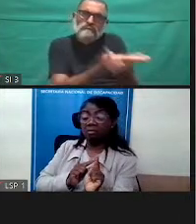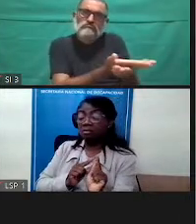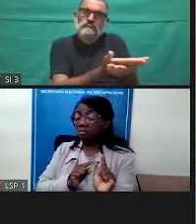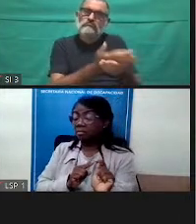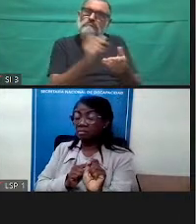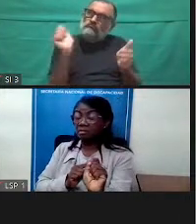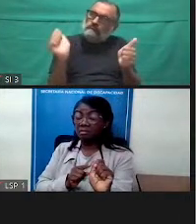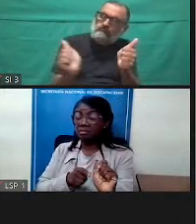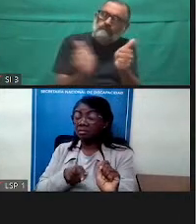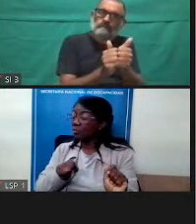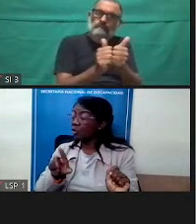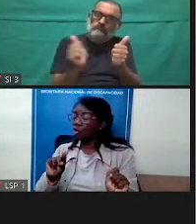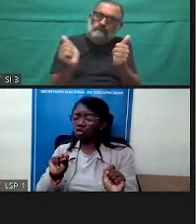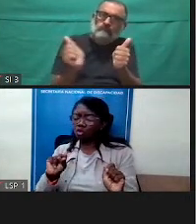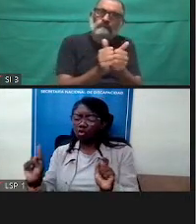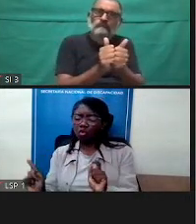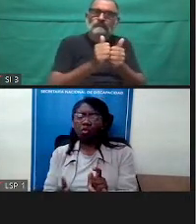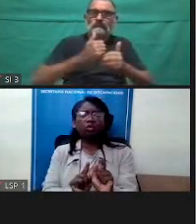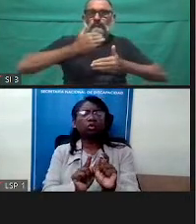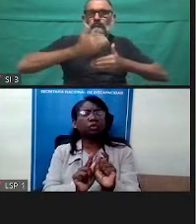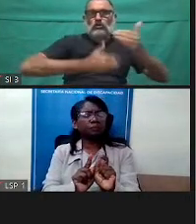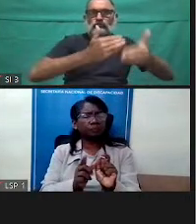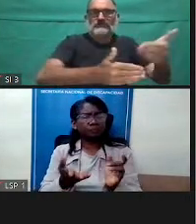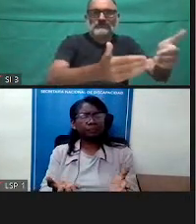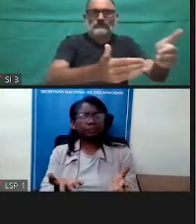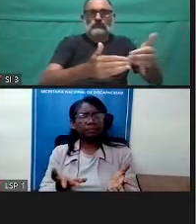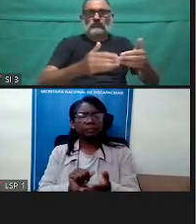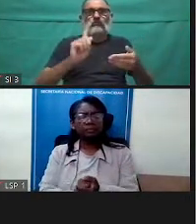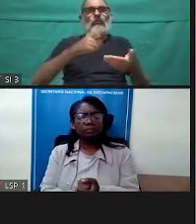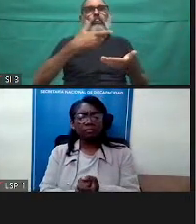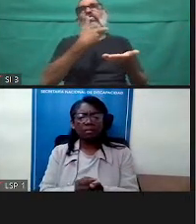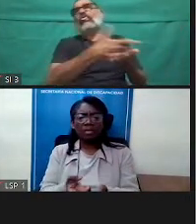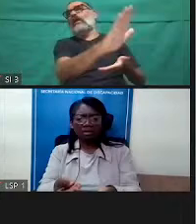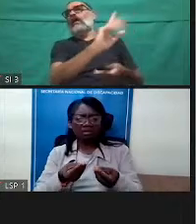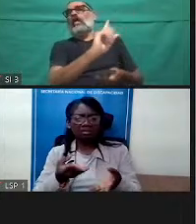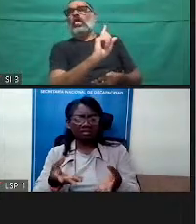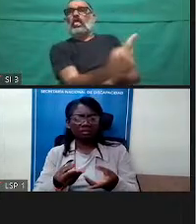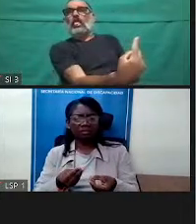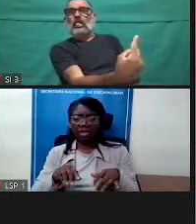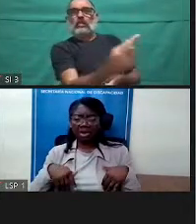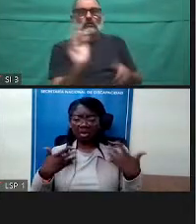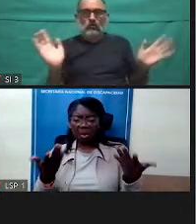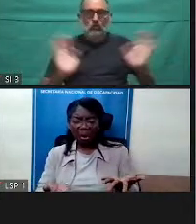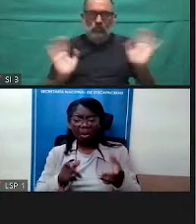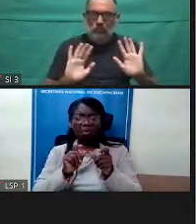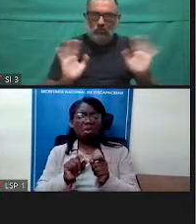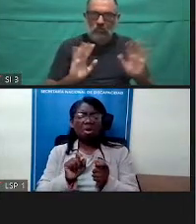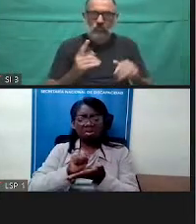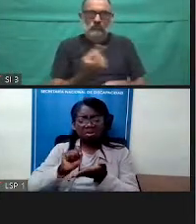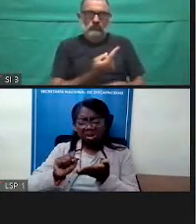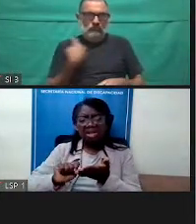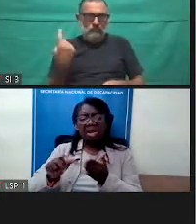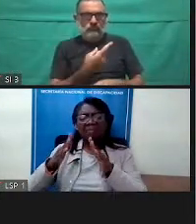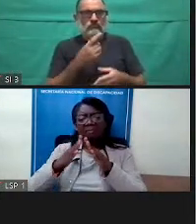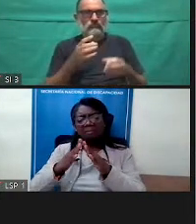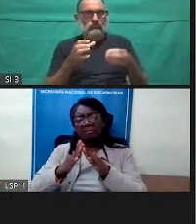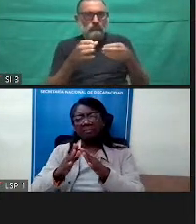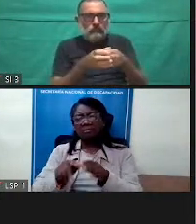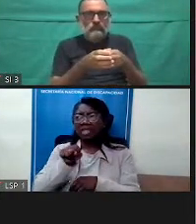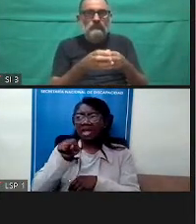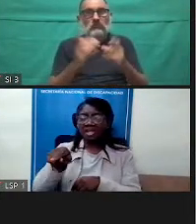them aside and that they will not feel that sometimes what they get is how can they go to that